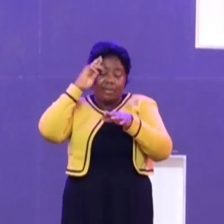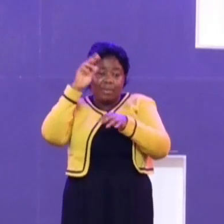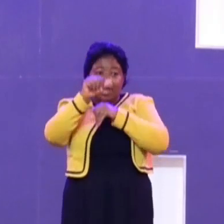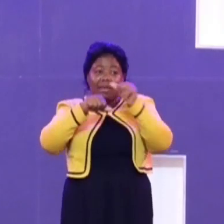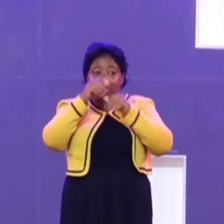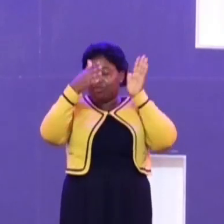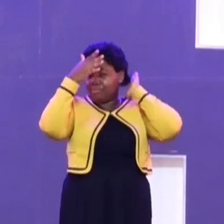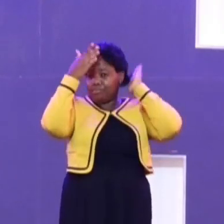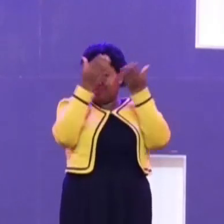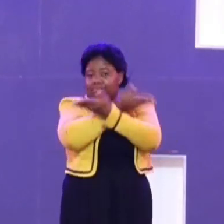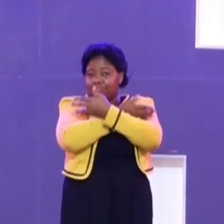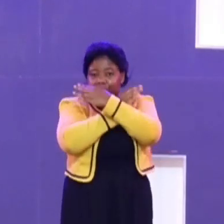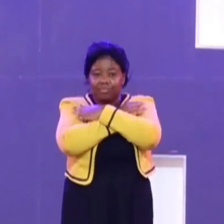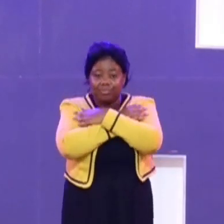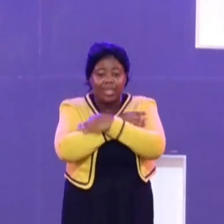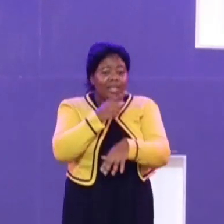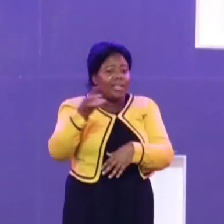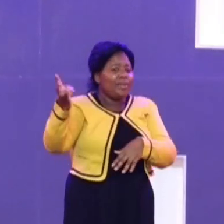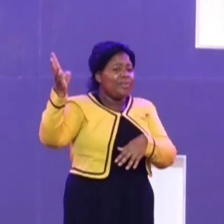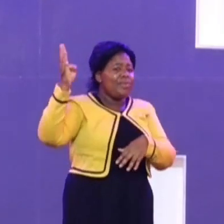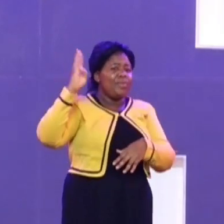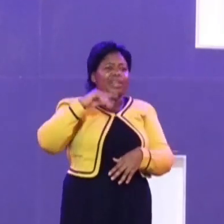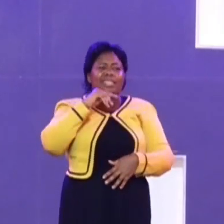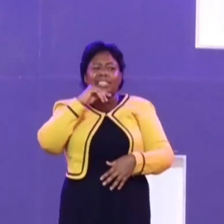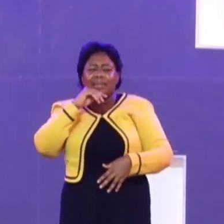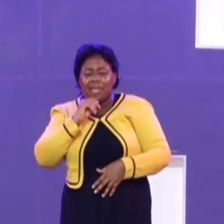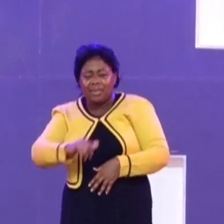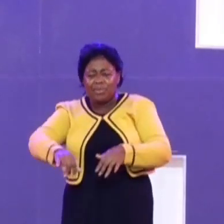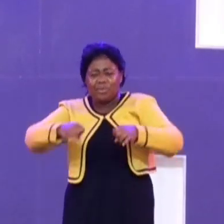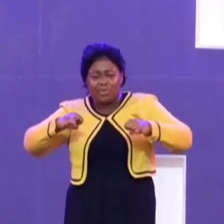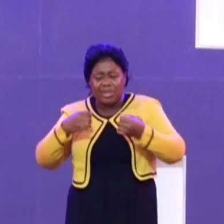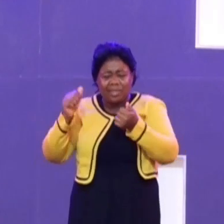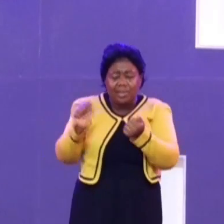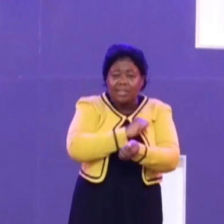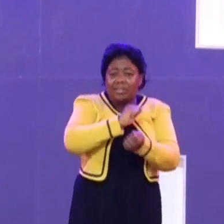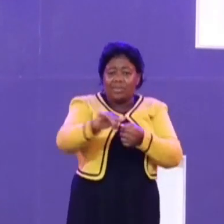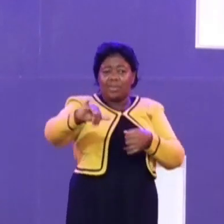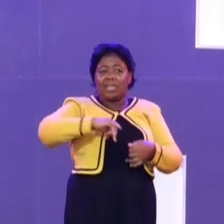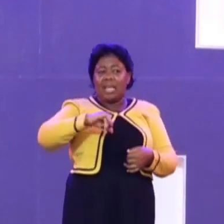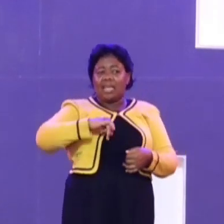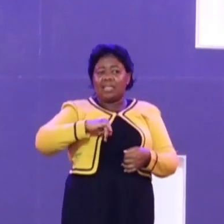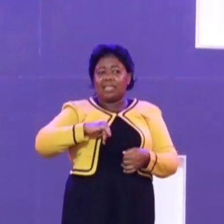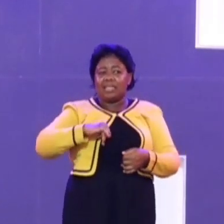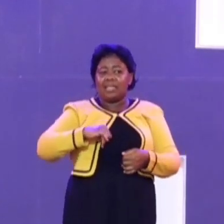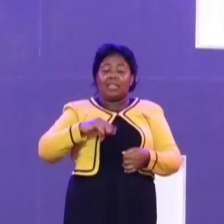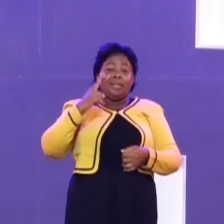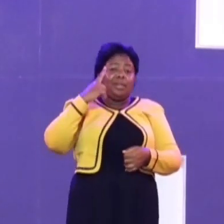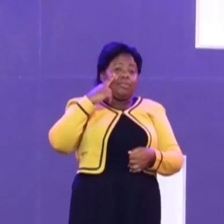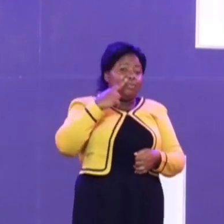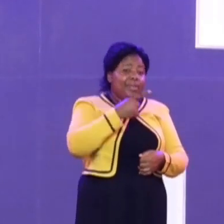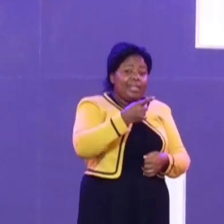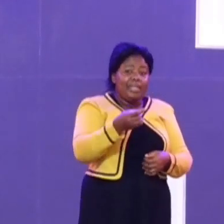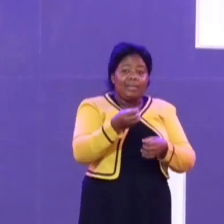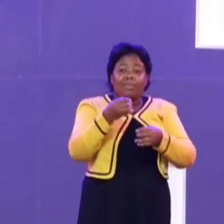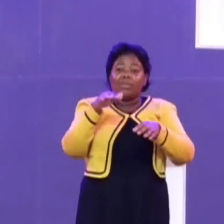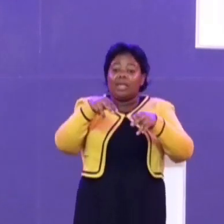over Bishop Senfuma. Yali musajja Mukama nga yadilinga nenze we mu bulamu bwe. He was a man with whom the Lord had dealt with his eye. Omusanga bitute byabantu abashatu.